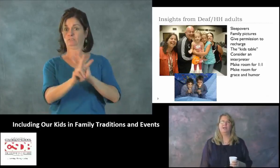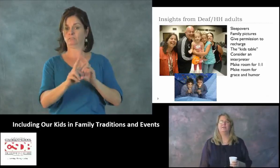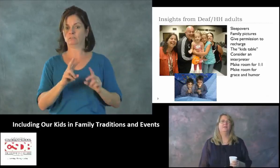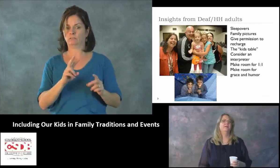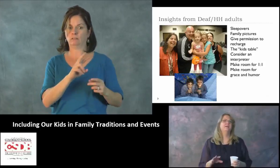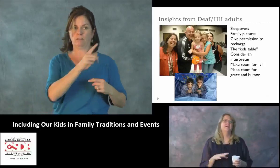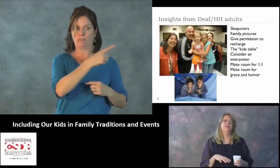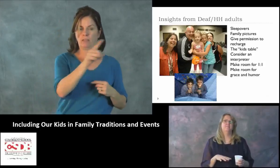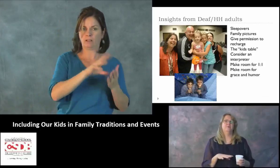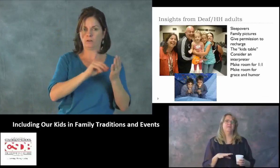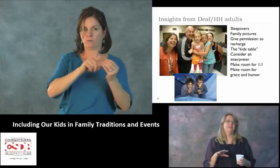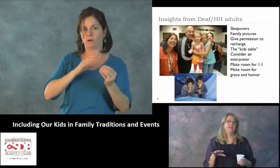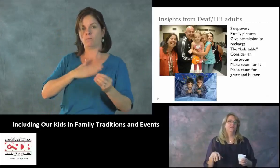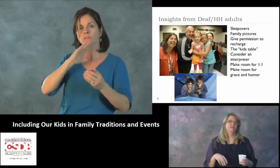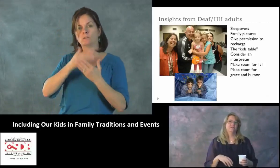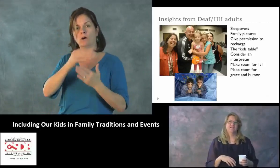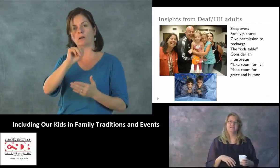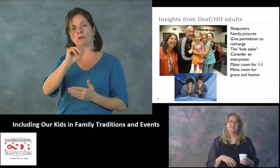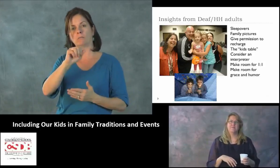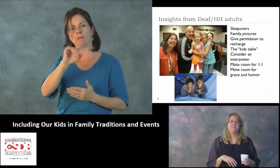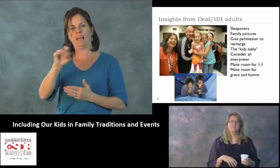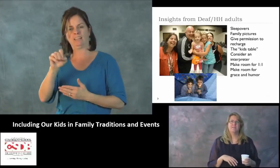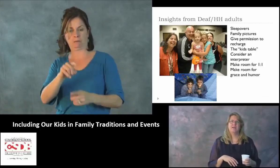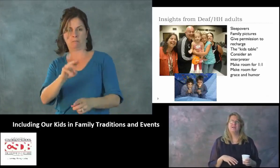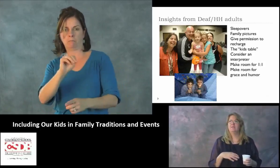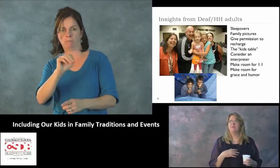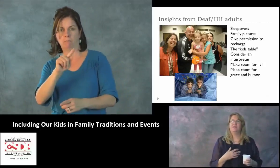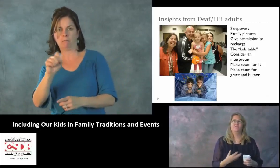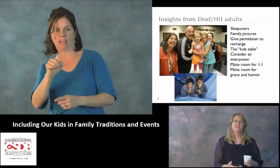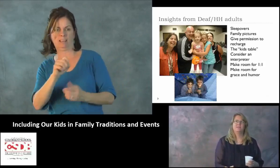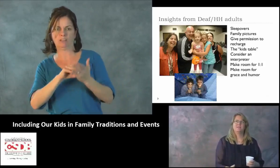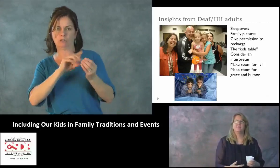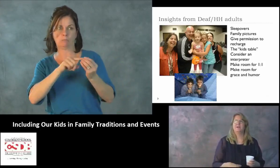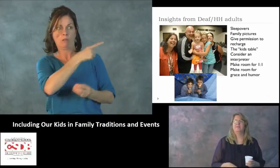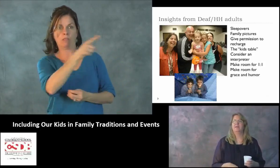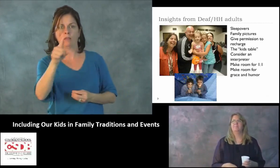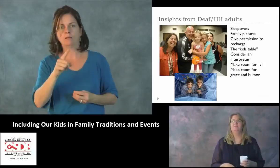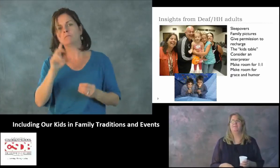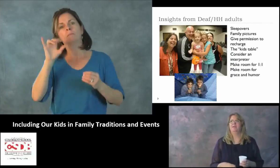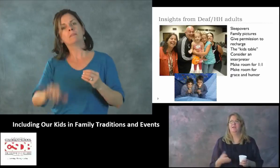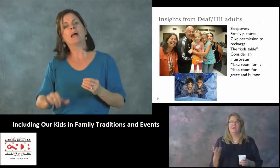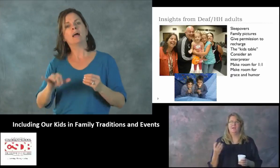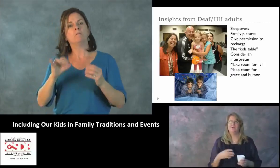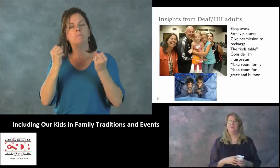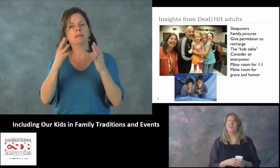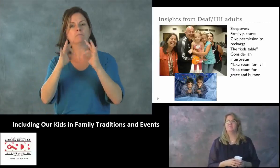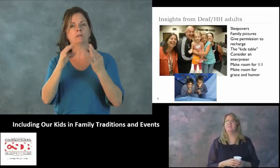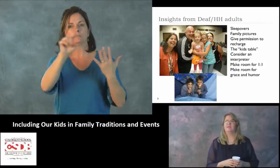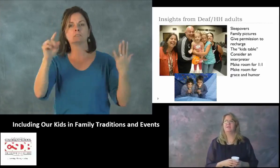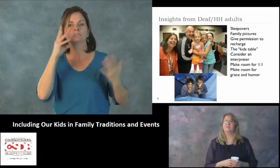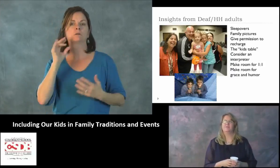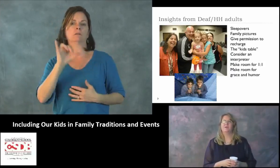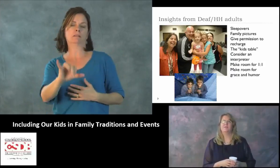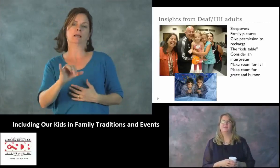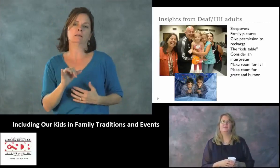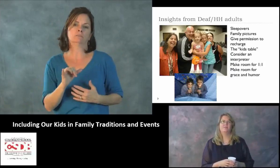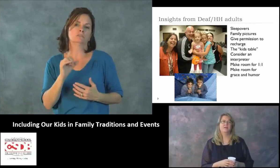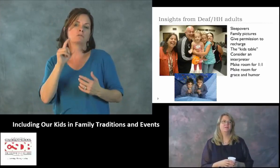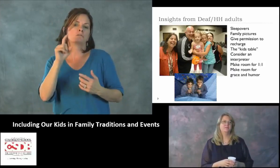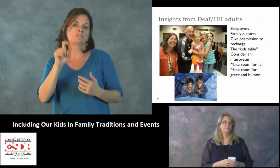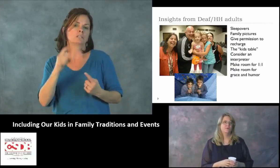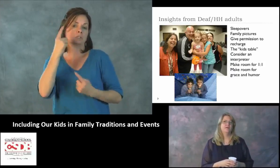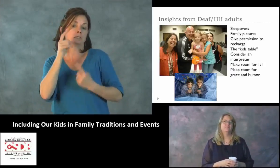do great. But they learned things about Maddie, and Maddie learned things about them. And I know that's been the case for